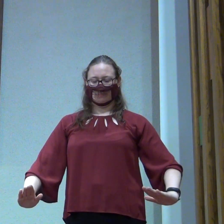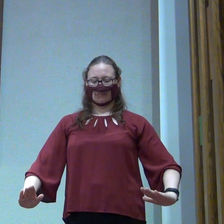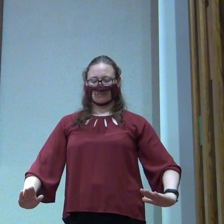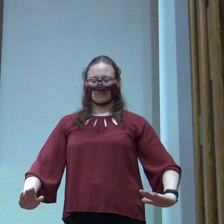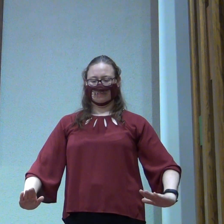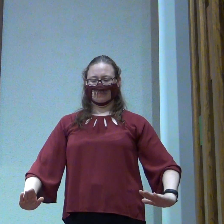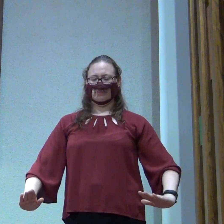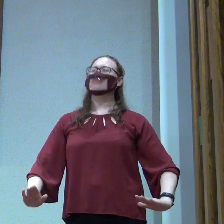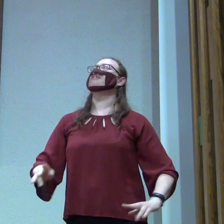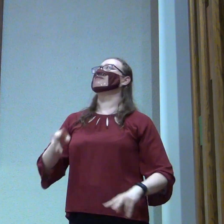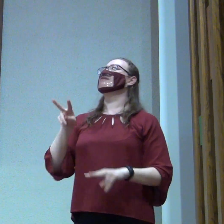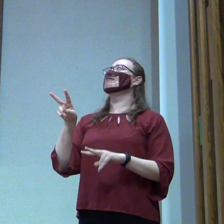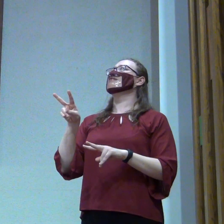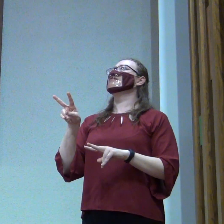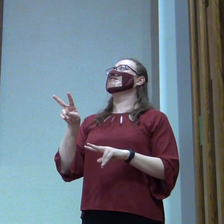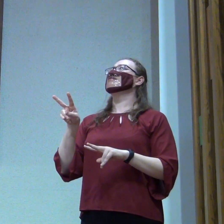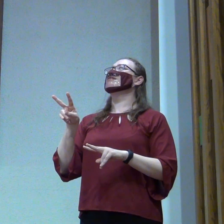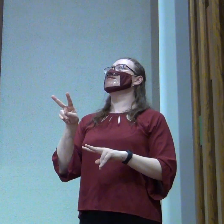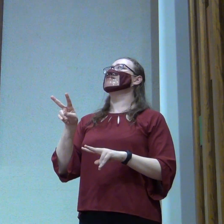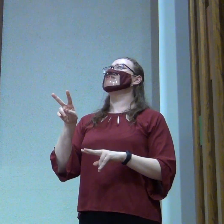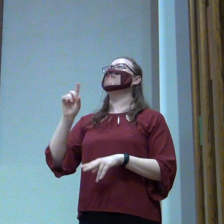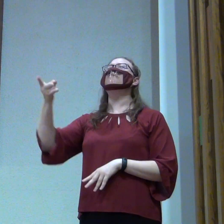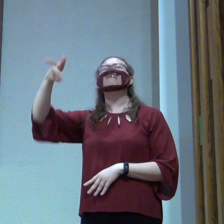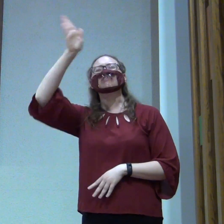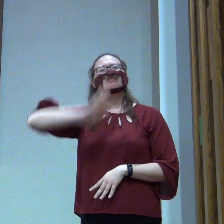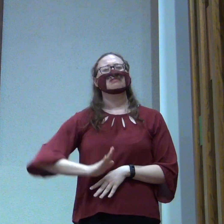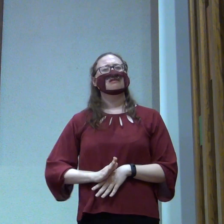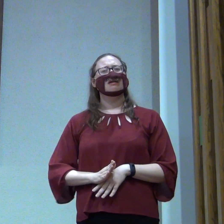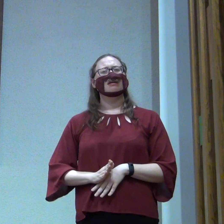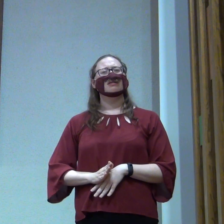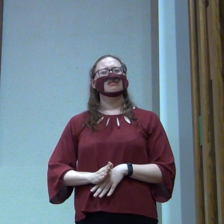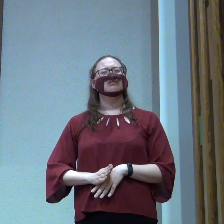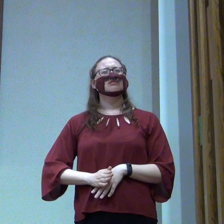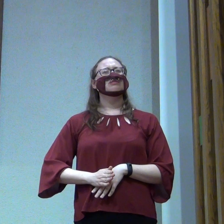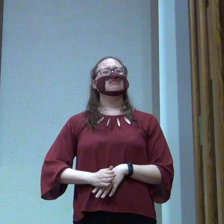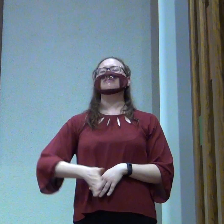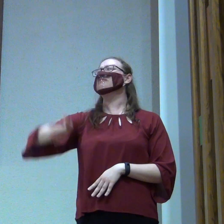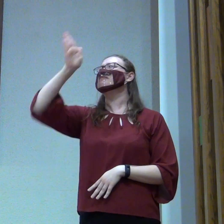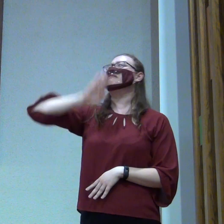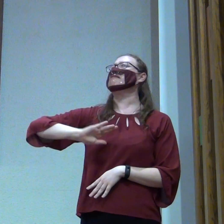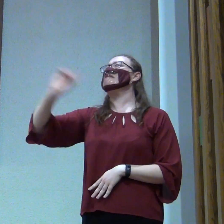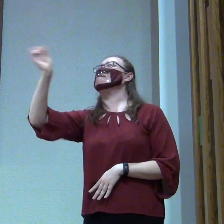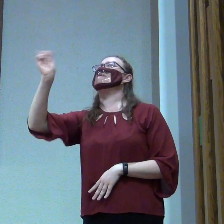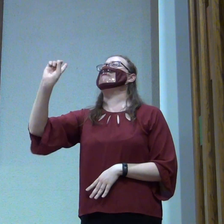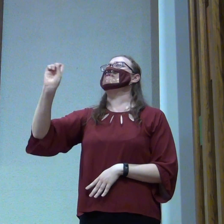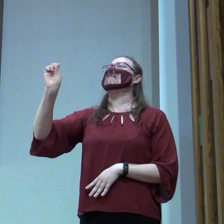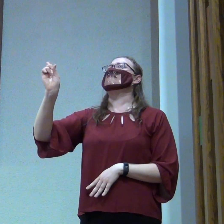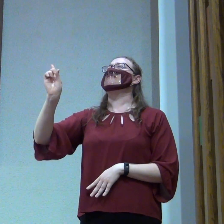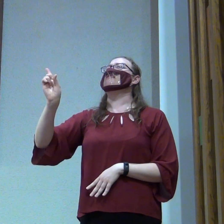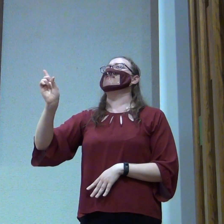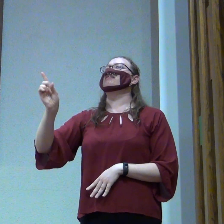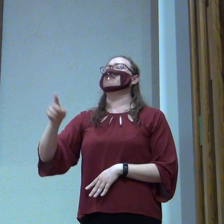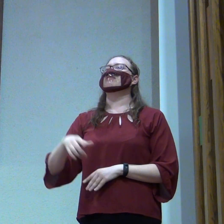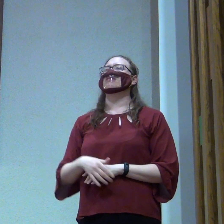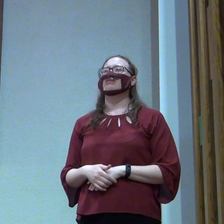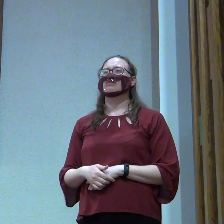Where is God? Where is he? Someone behind me asked.